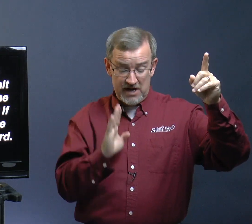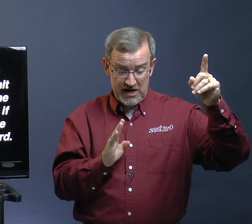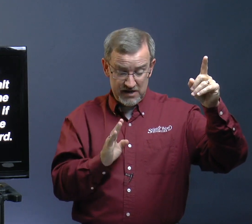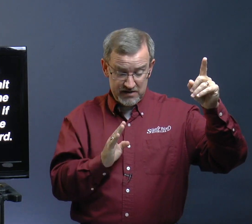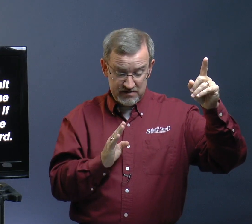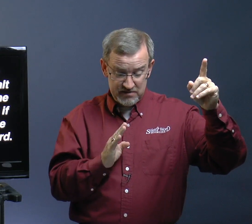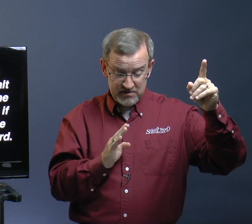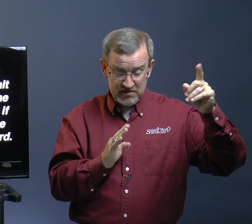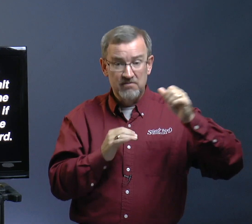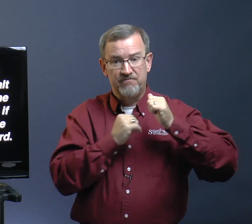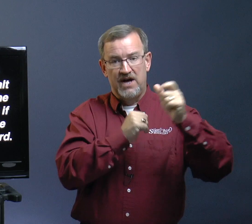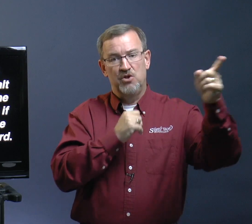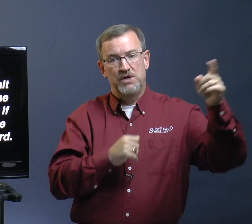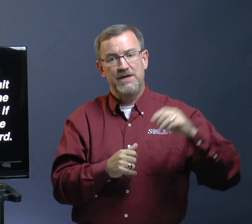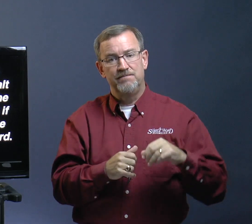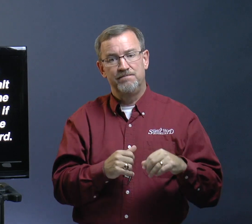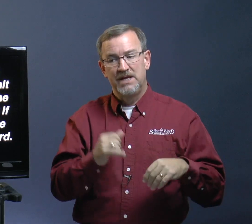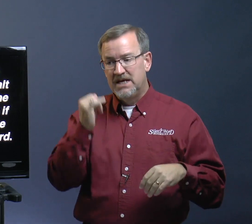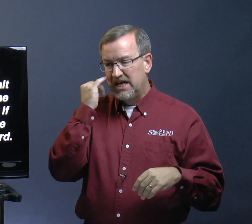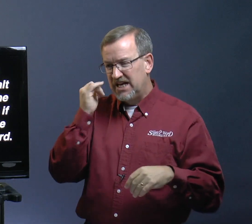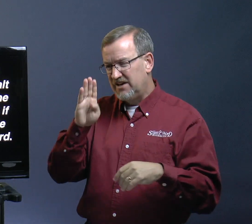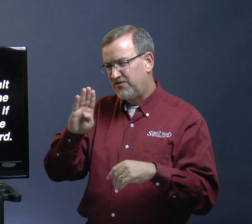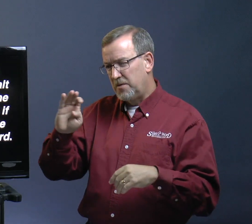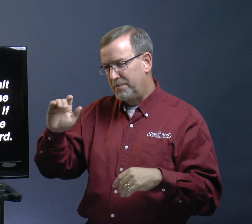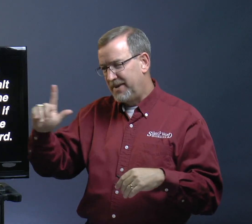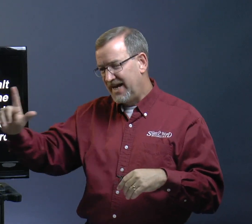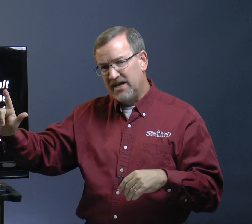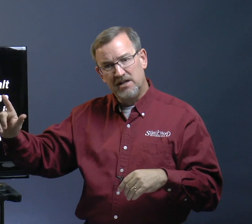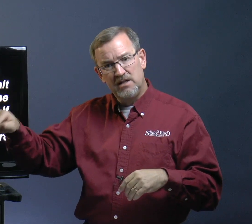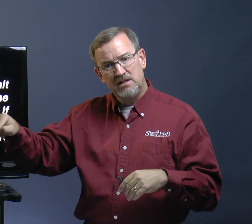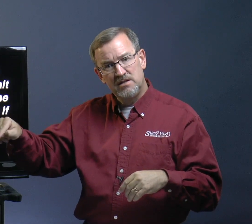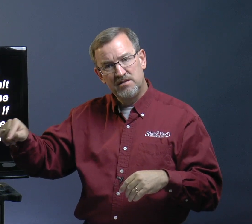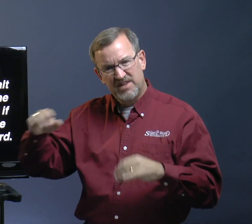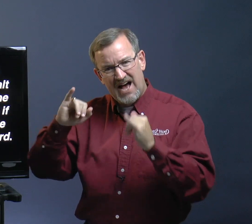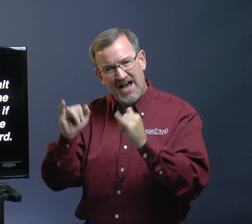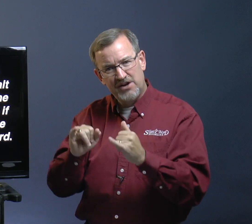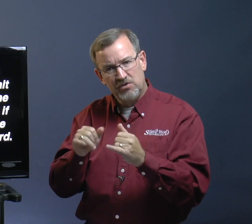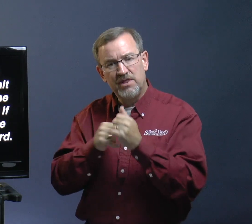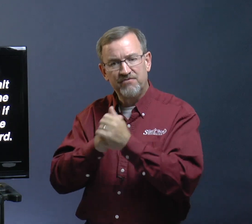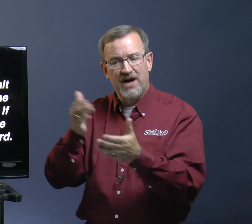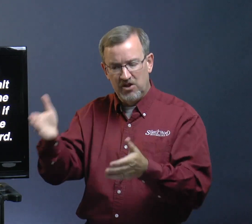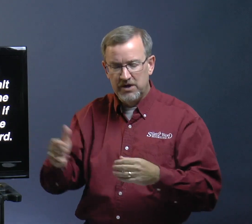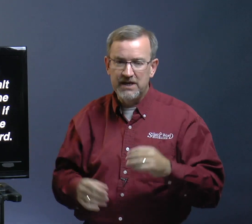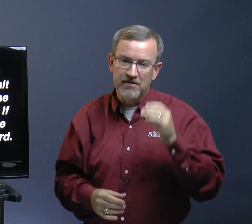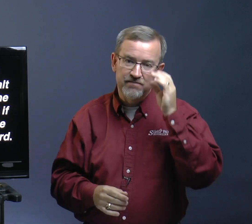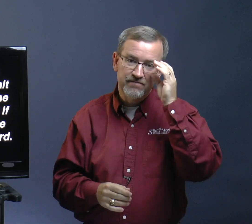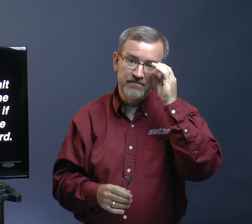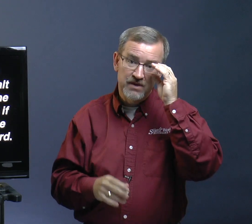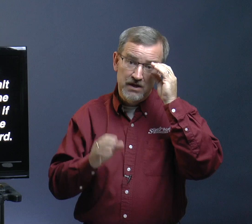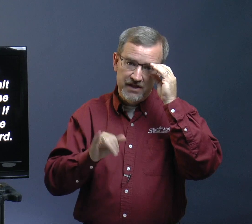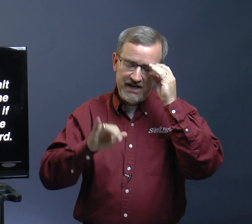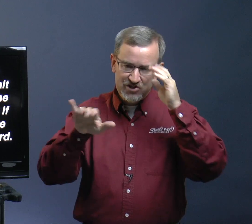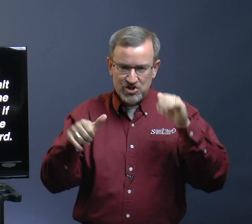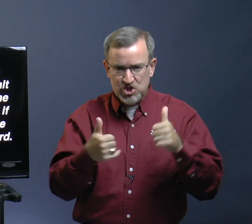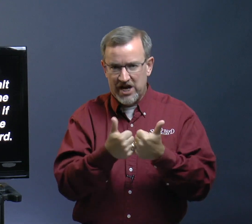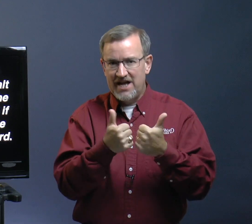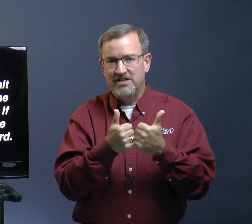God, follow him. If Baal, the idol, then follow him. That's the challenge